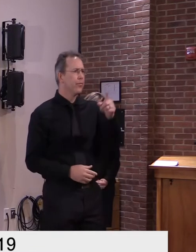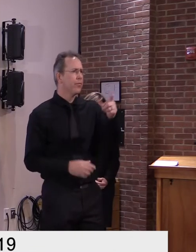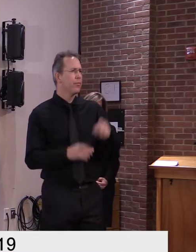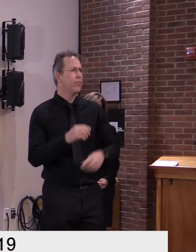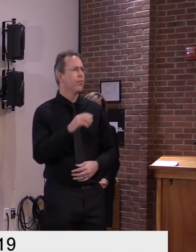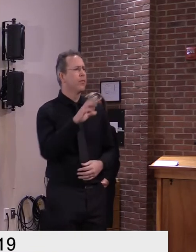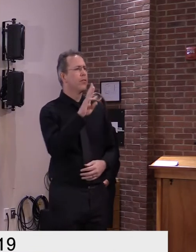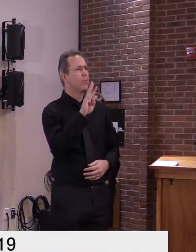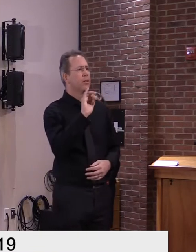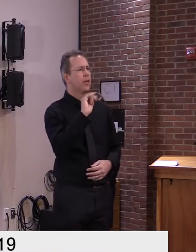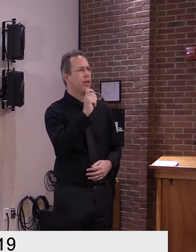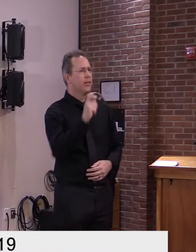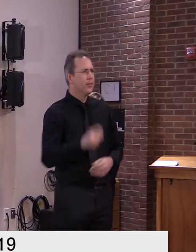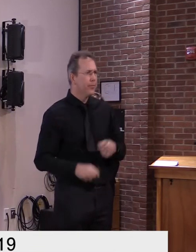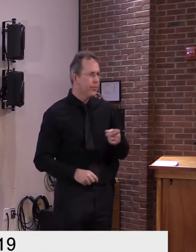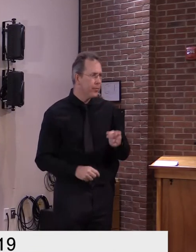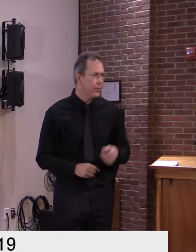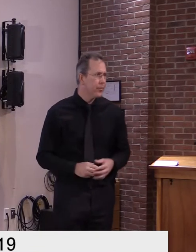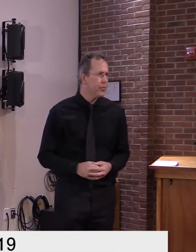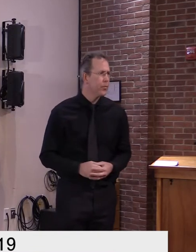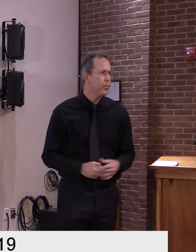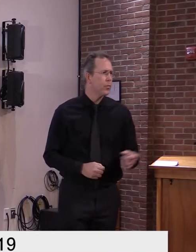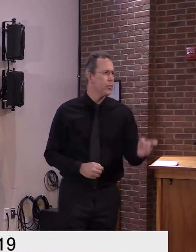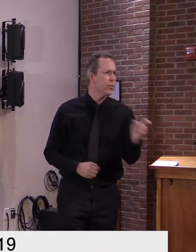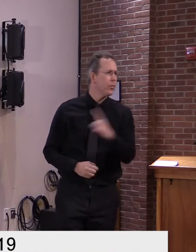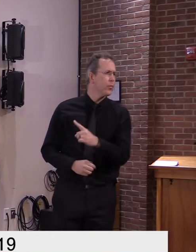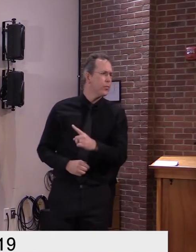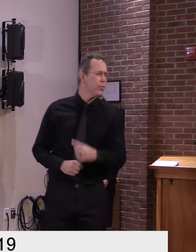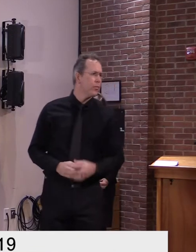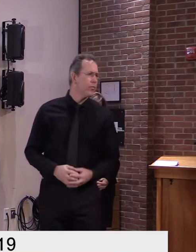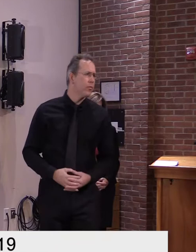Probably saw the newest job report